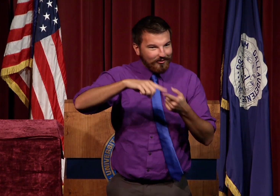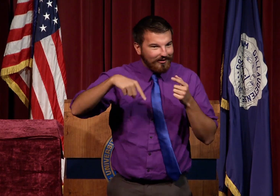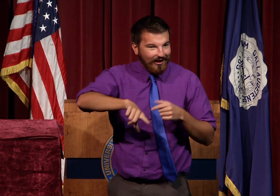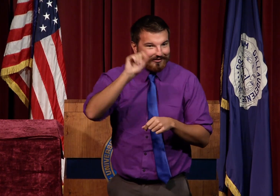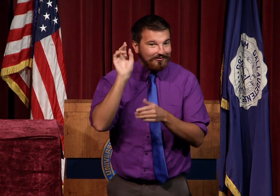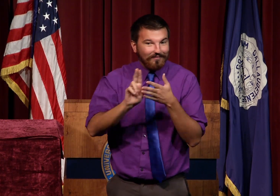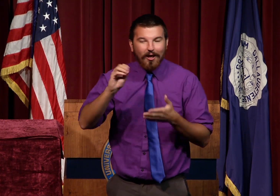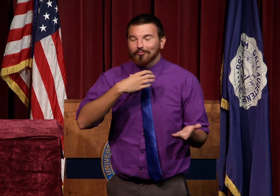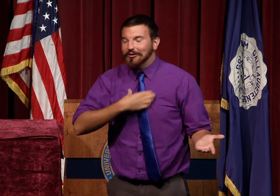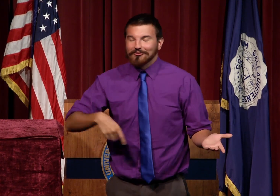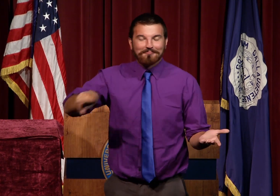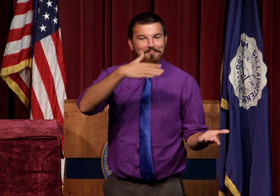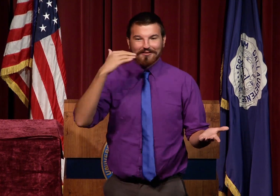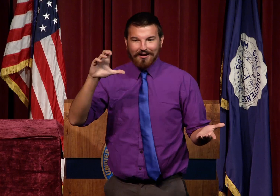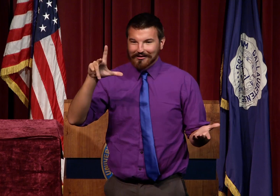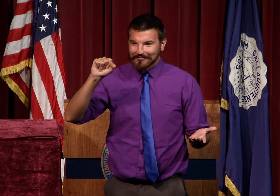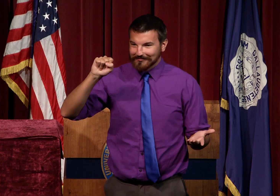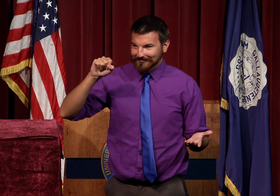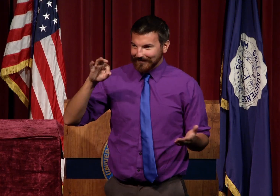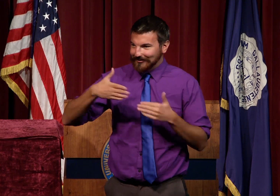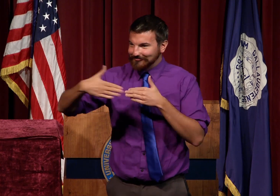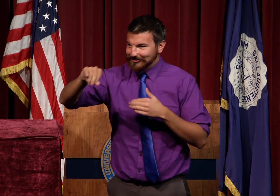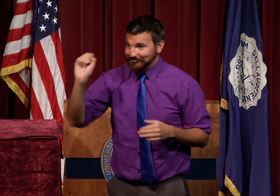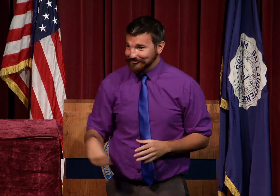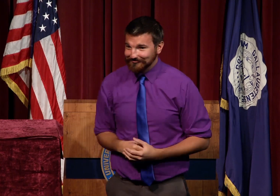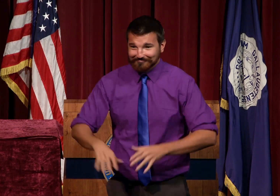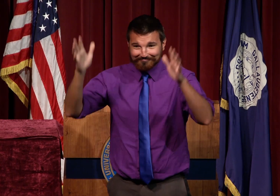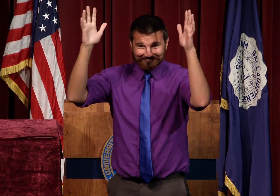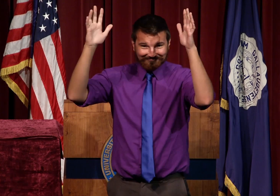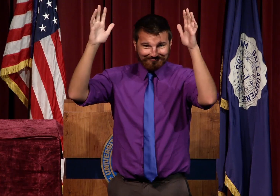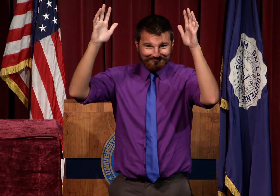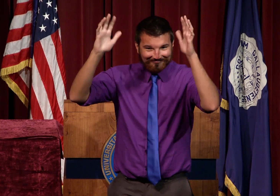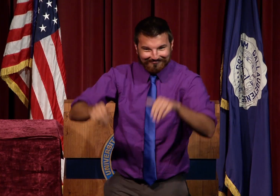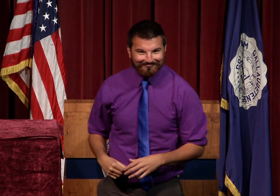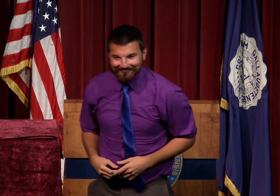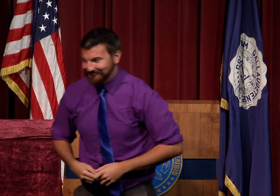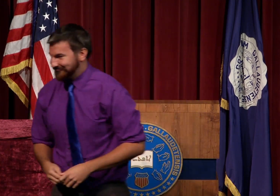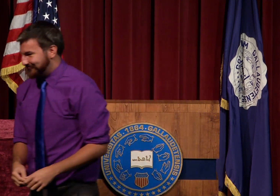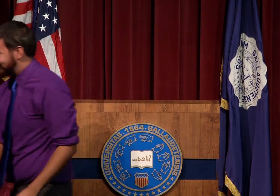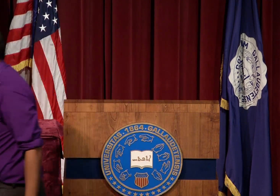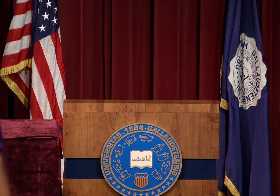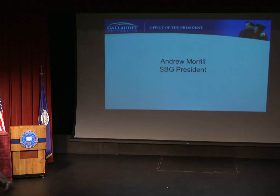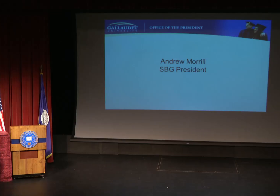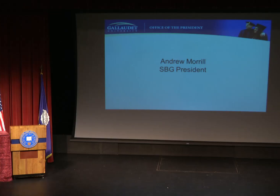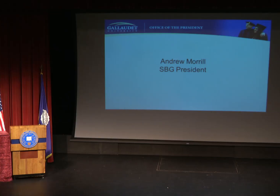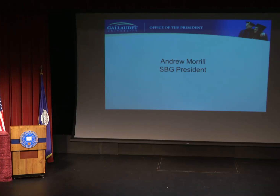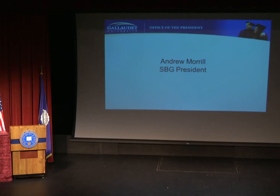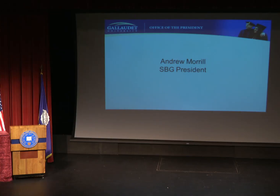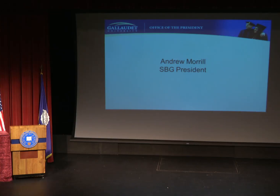to really be here for the students. And with that, I'd like to welcome you back to the Gallaudet school year and wish you all the best of luck.